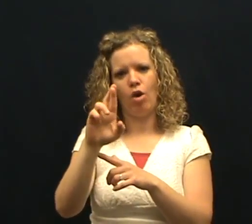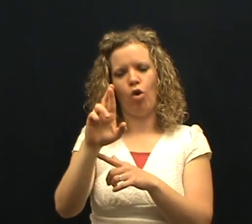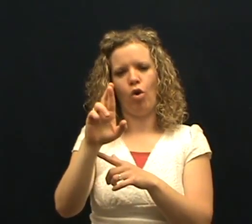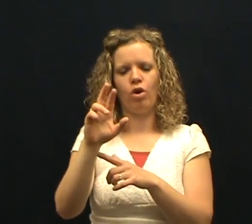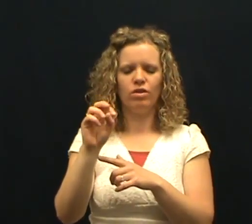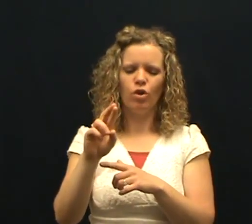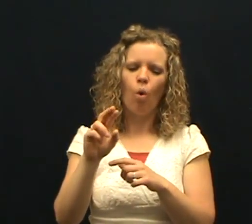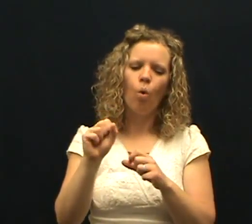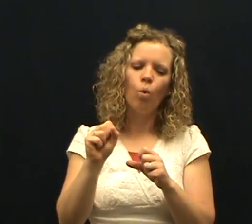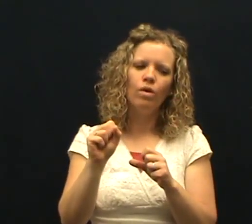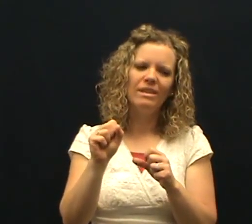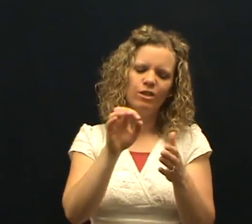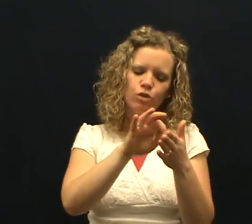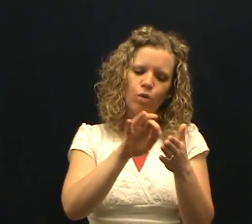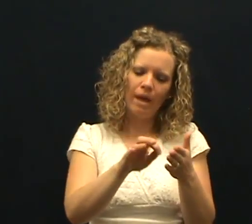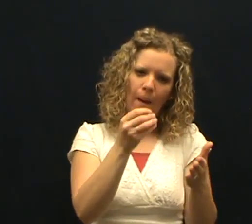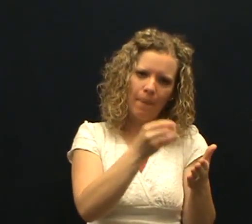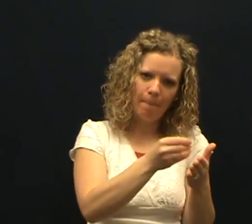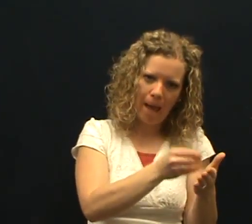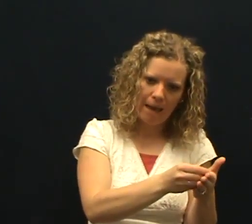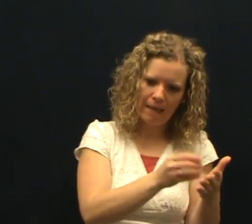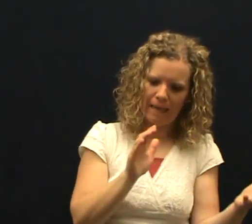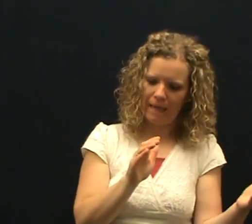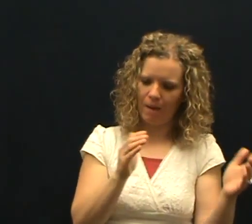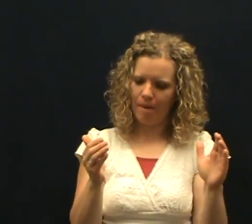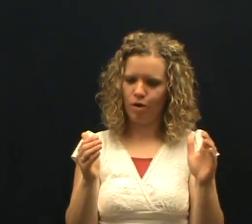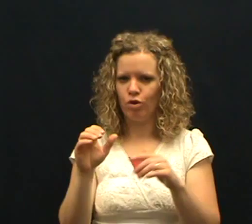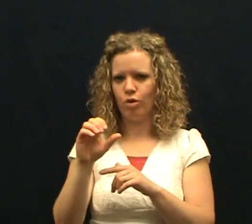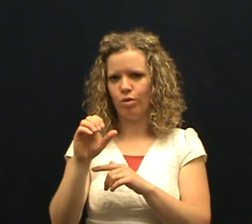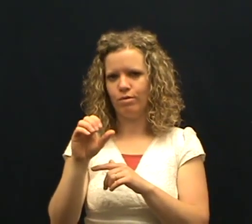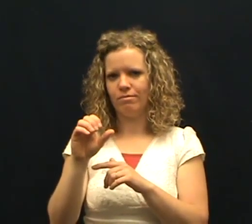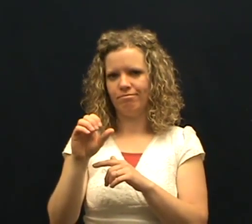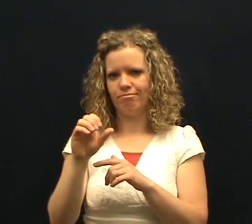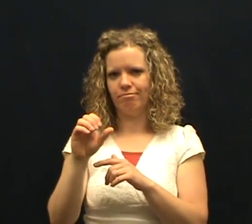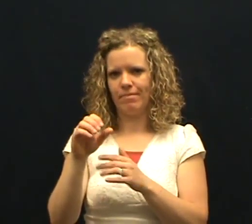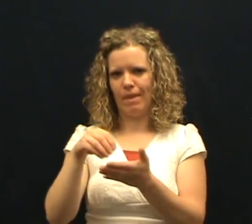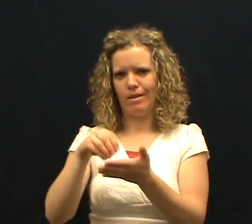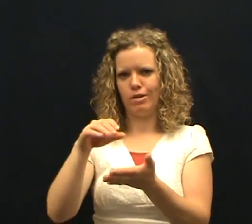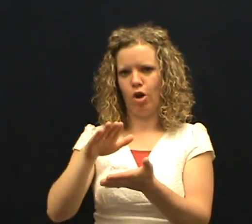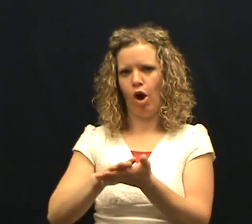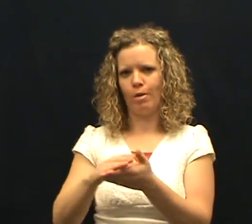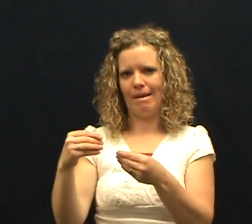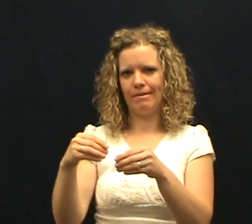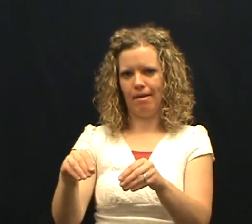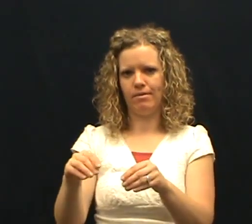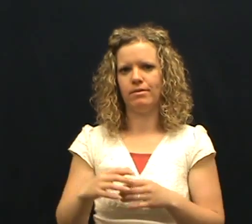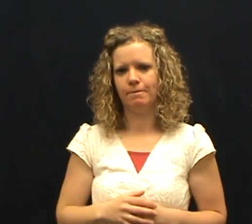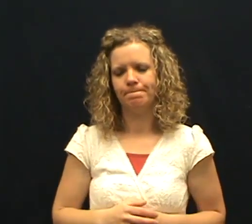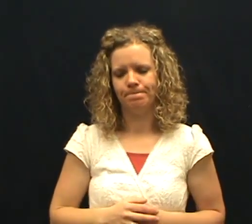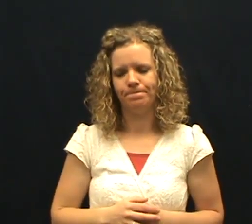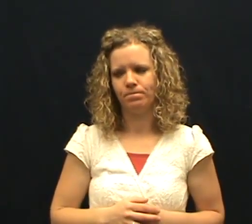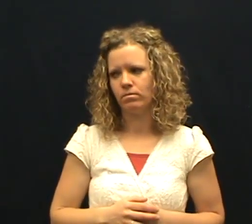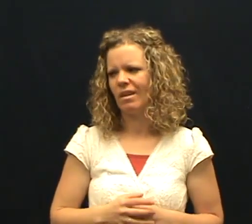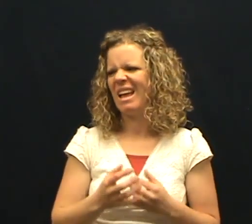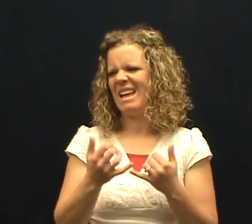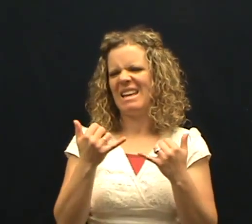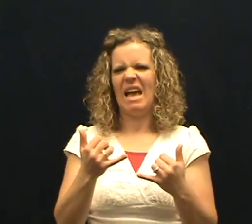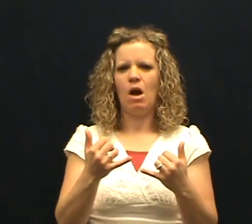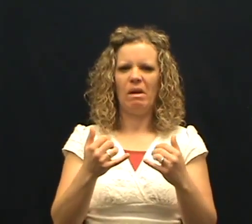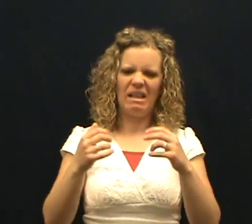drawer to the sales that were recorded. So let's take a look at this a little bit more in